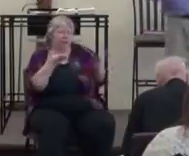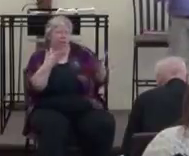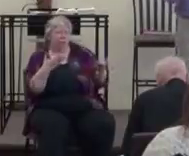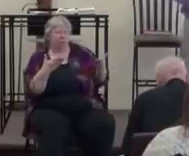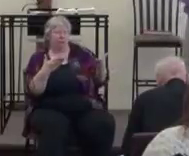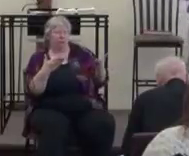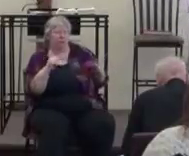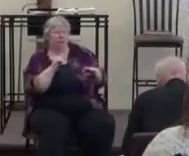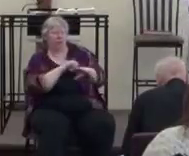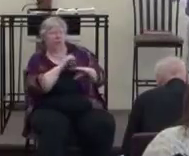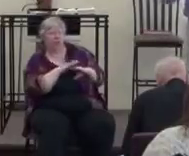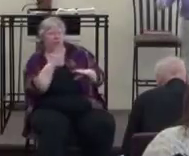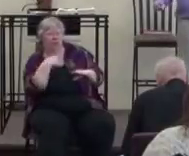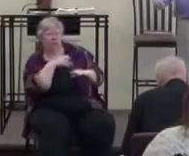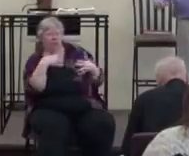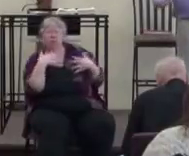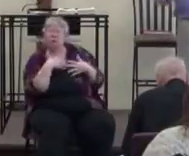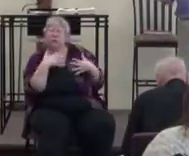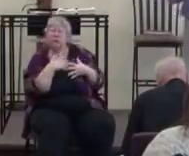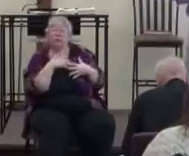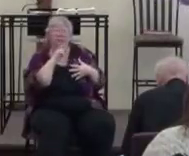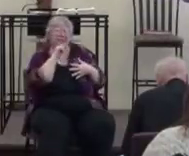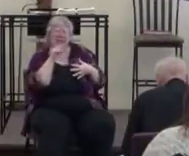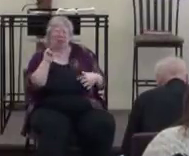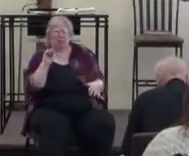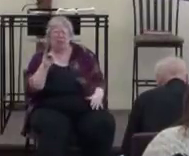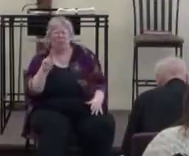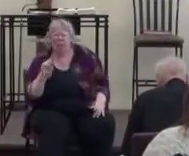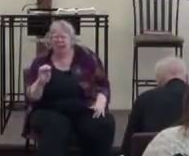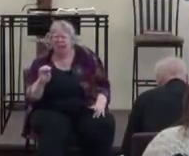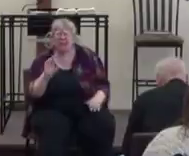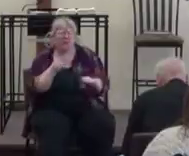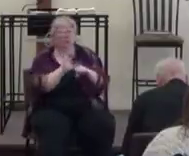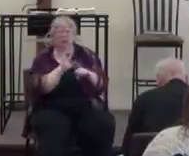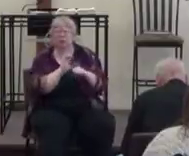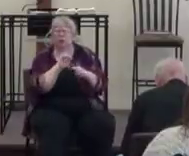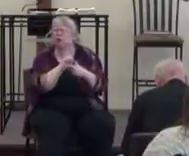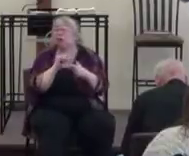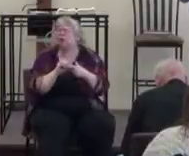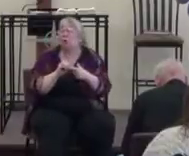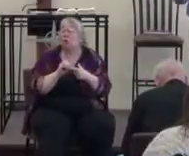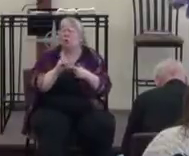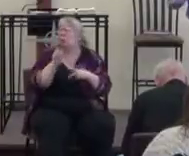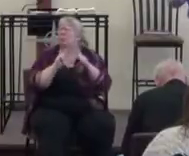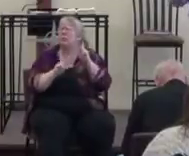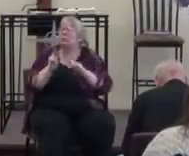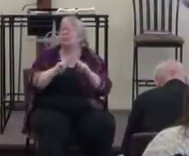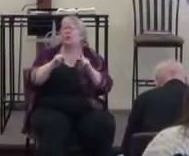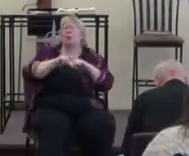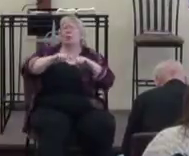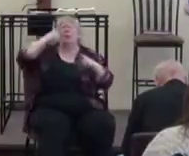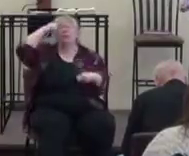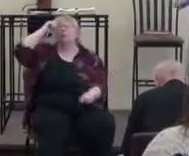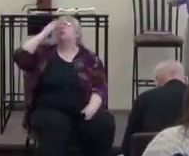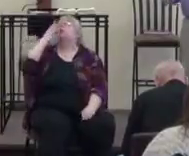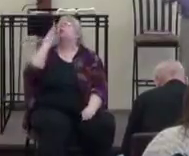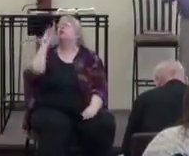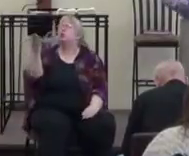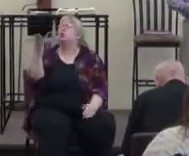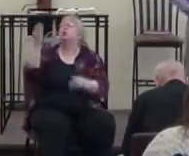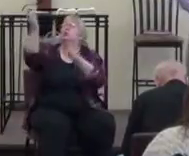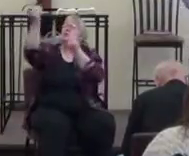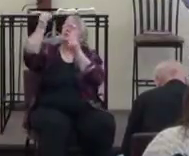Not for Mike's, not for the churches, not for the people, but for your glory, God. Let this be real. Let this work. Let God give